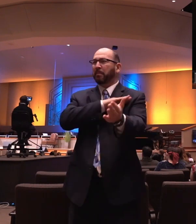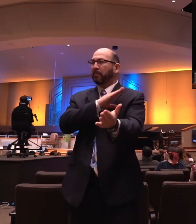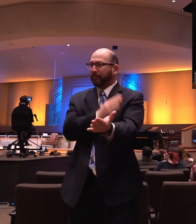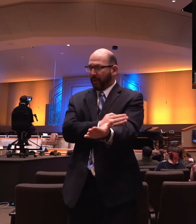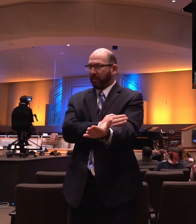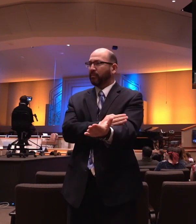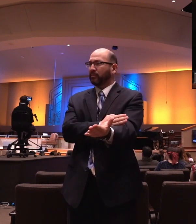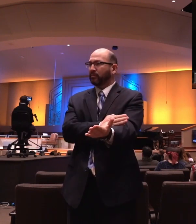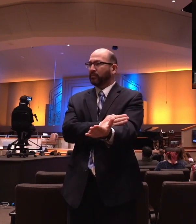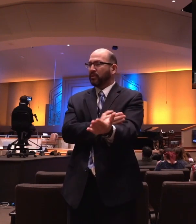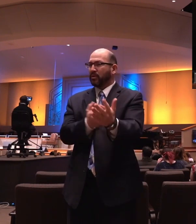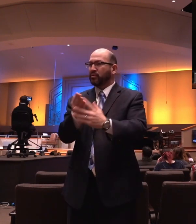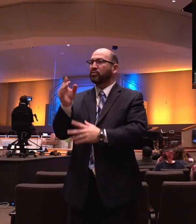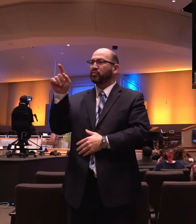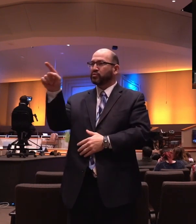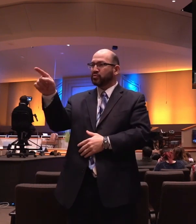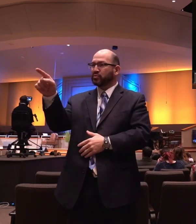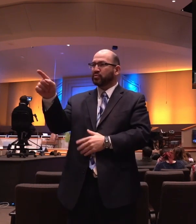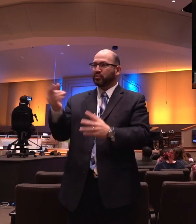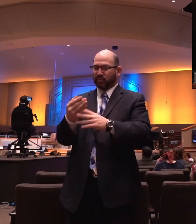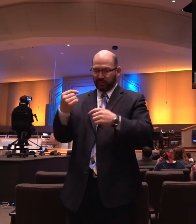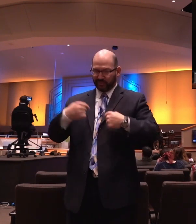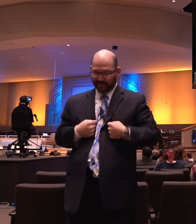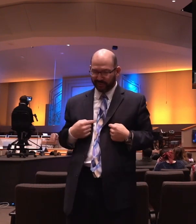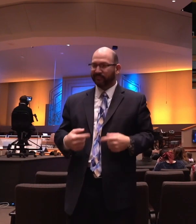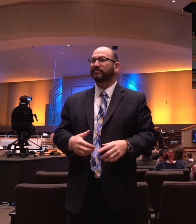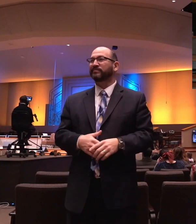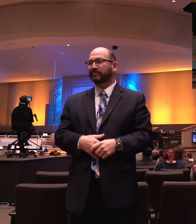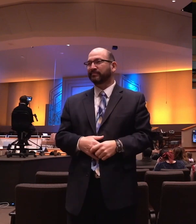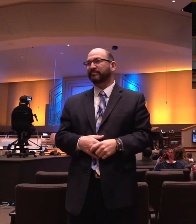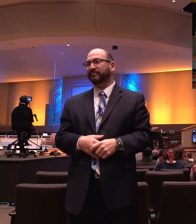through you and through me.